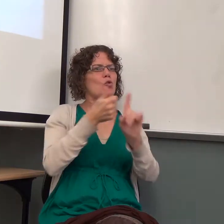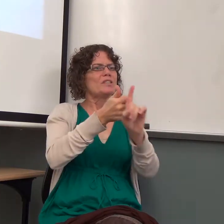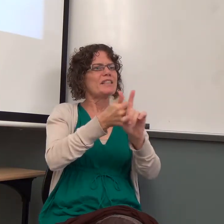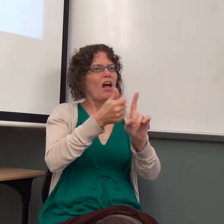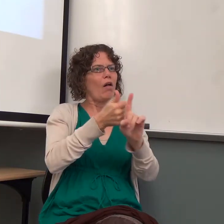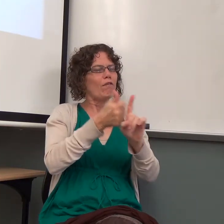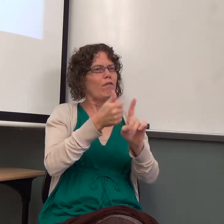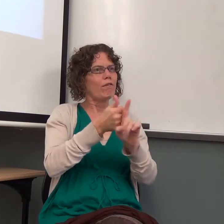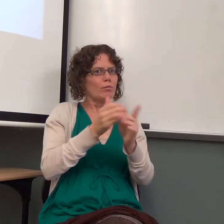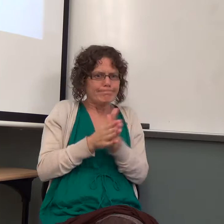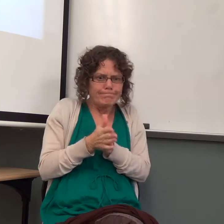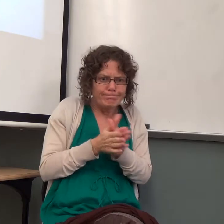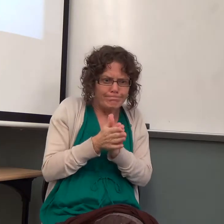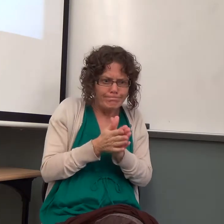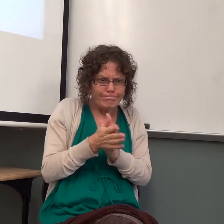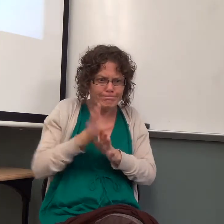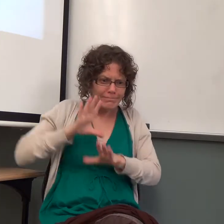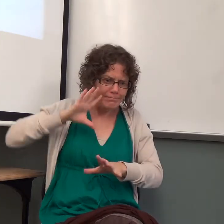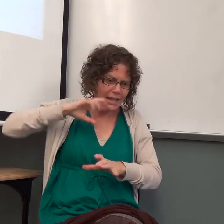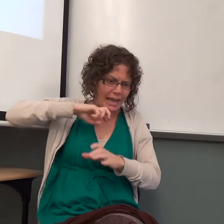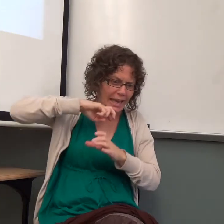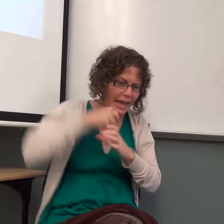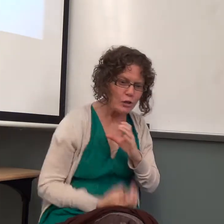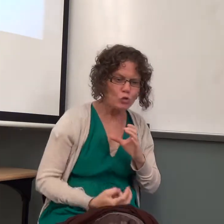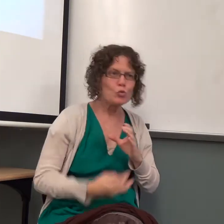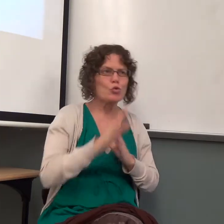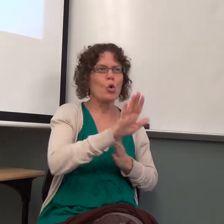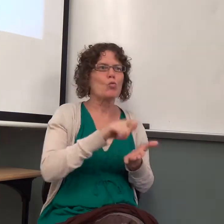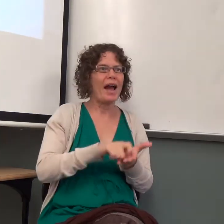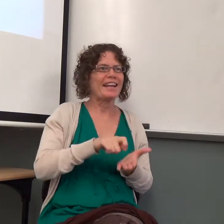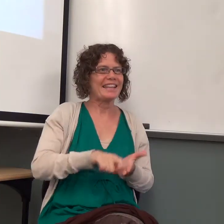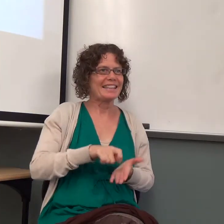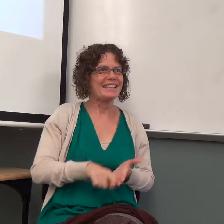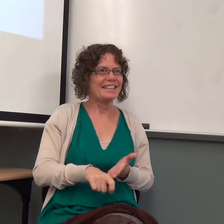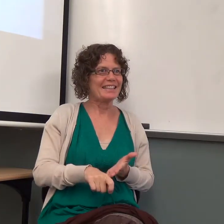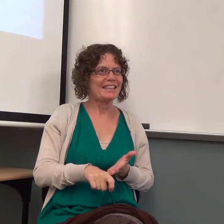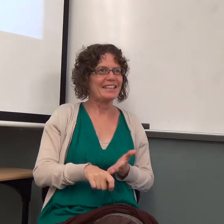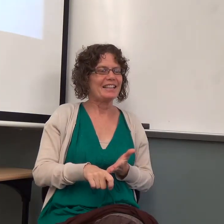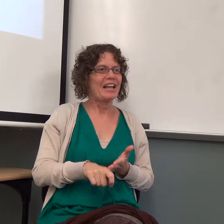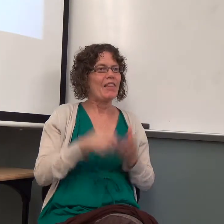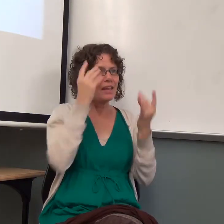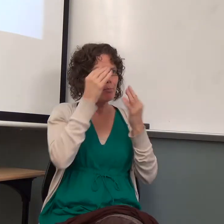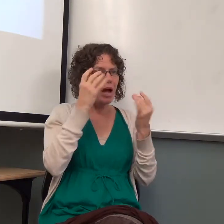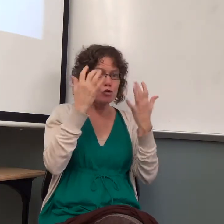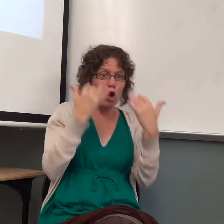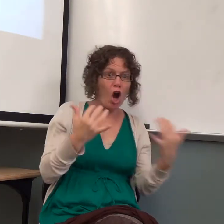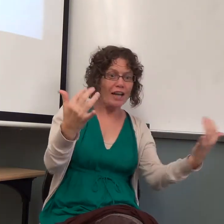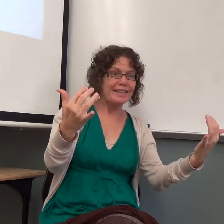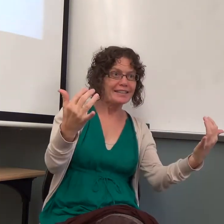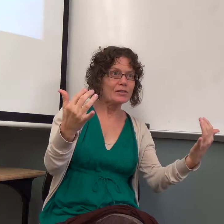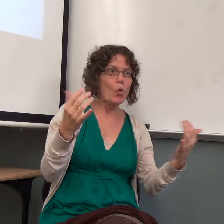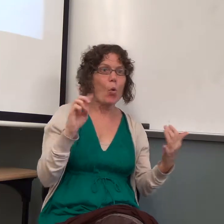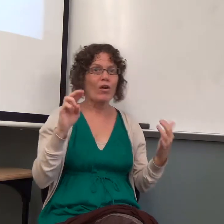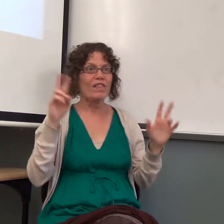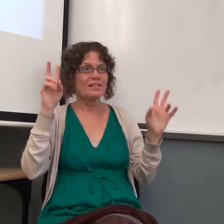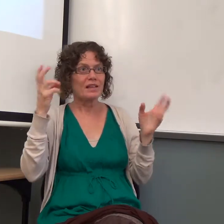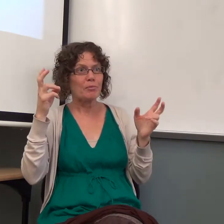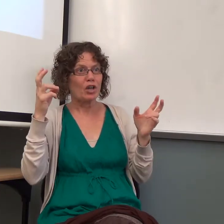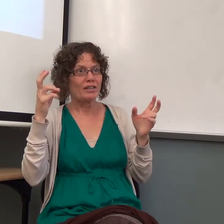in regards to our audience and even in regards to your subject. If you're not emotionally attached to it or passionate about that particular subject,